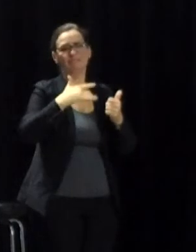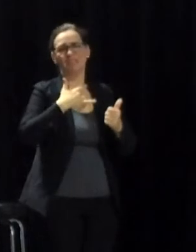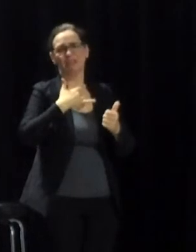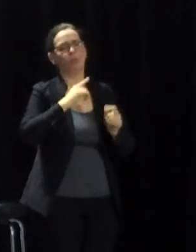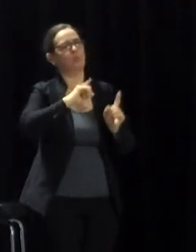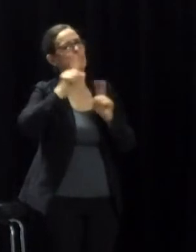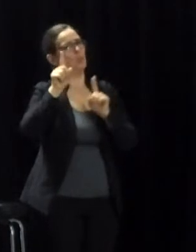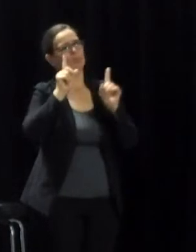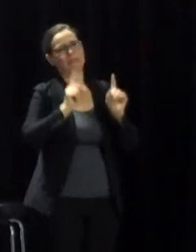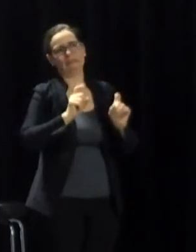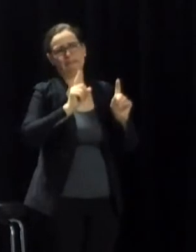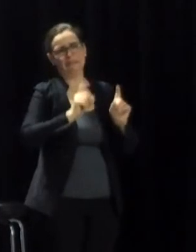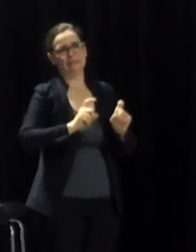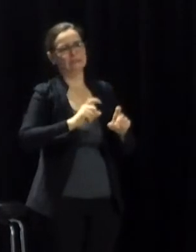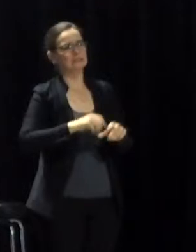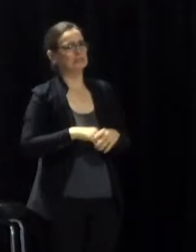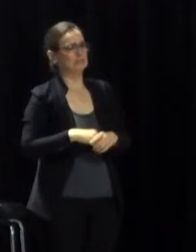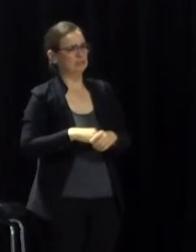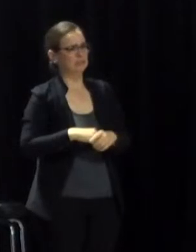very important message.